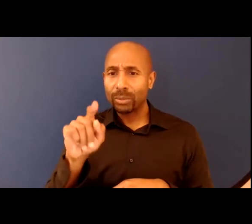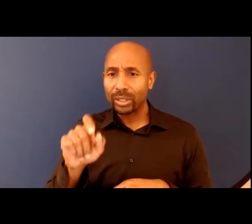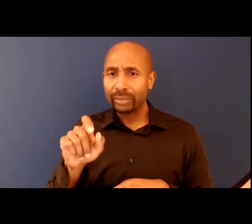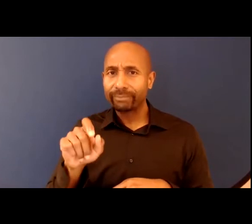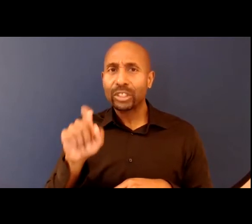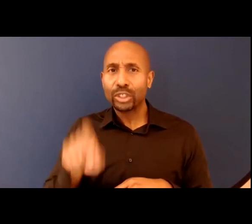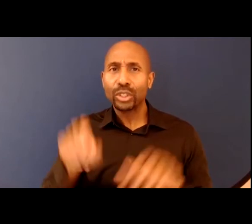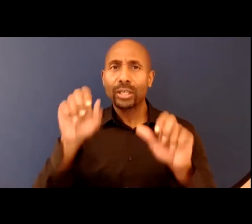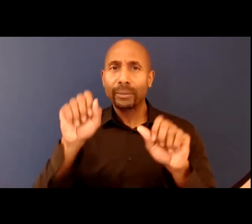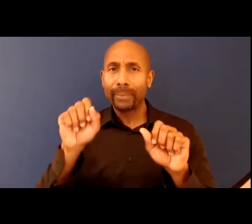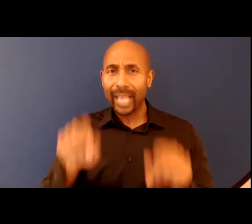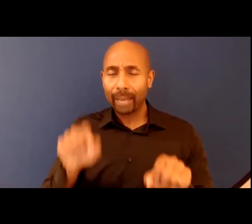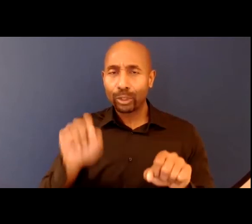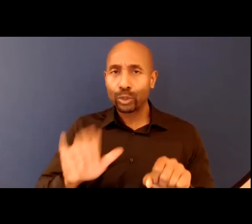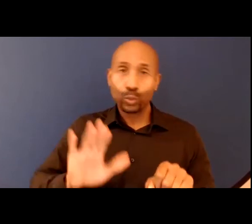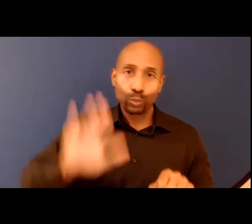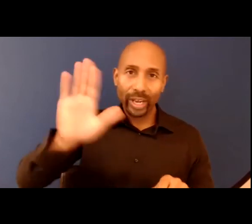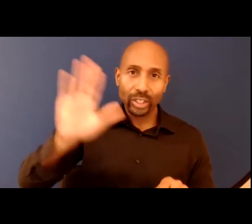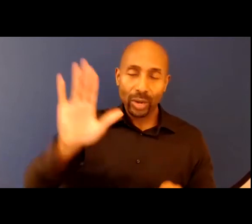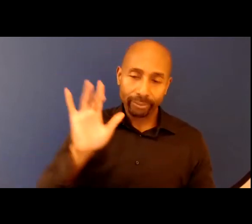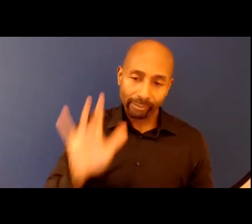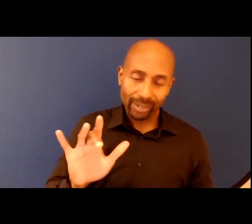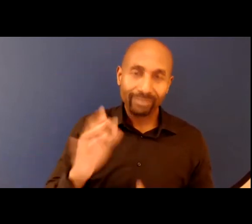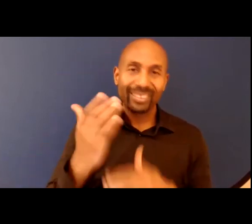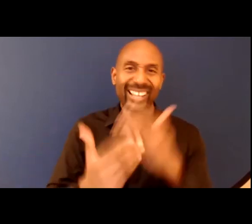it up here.